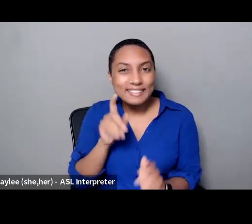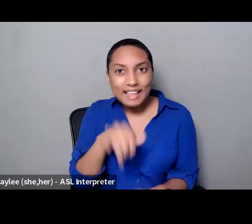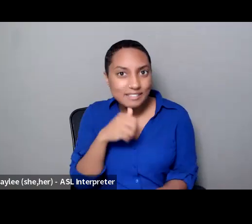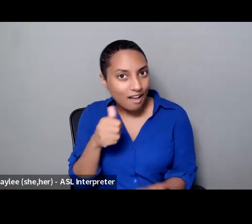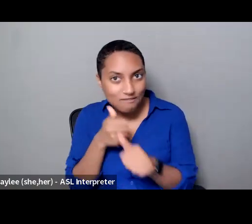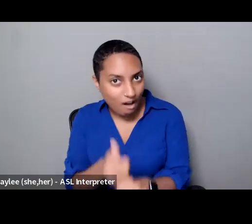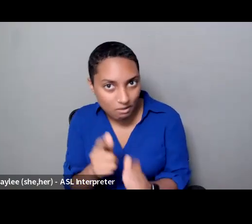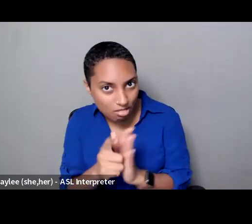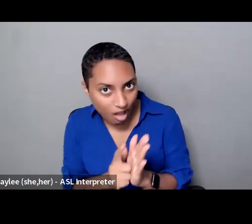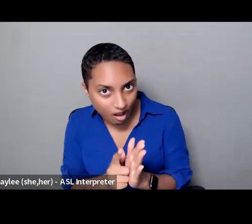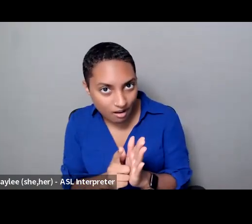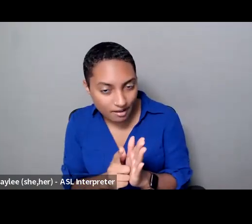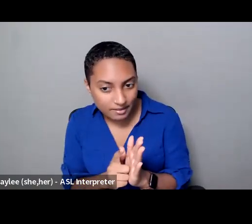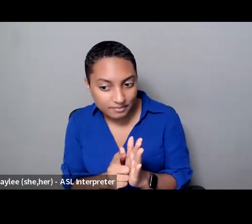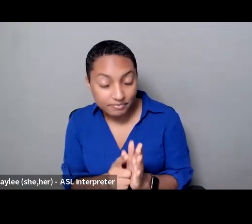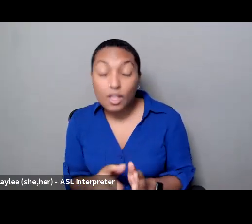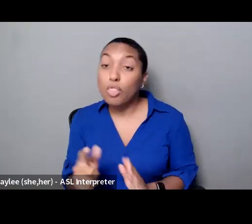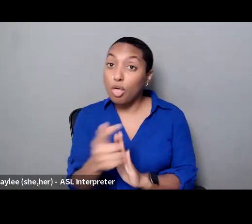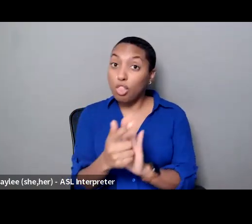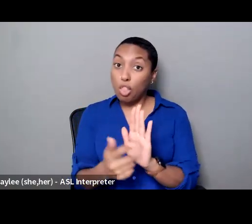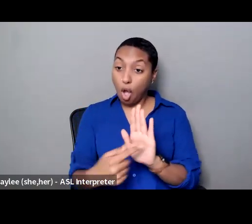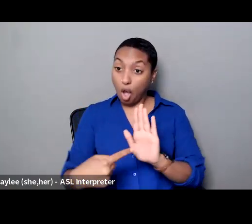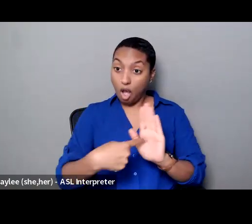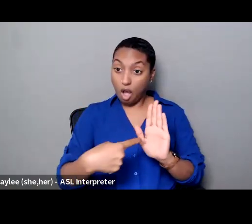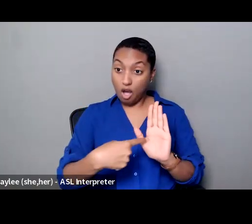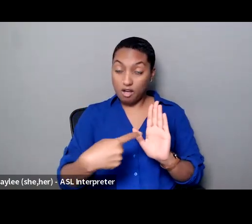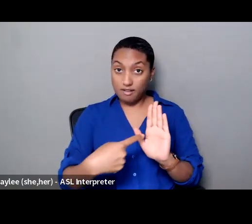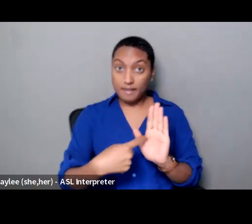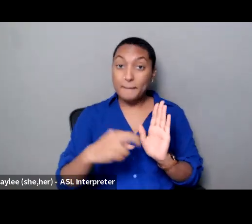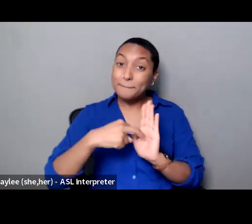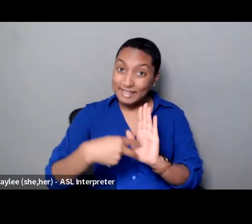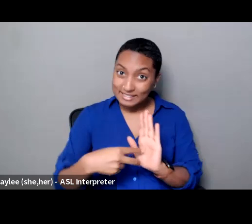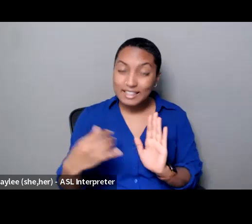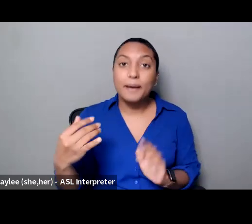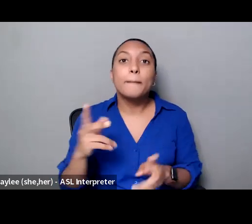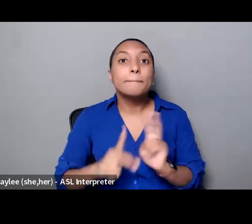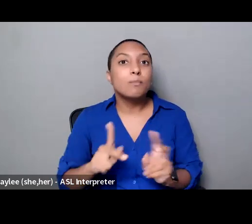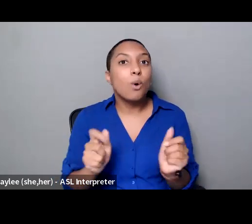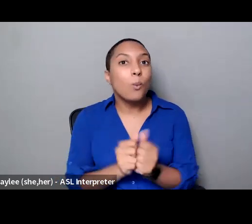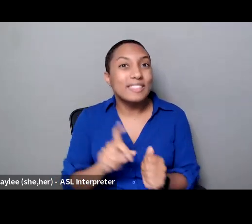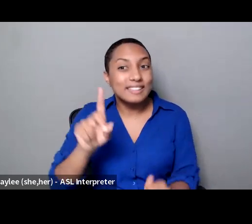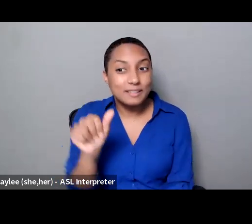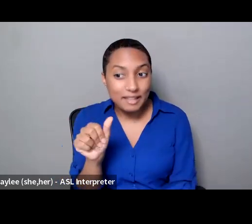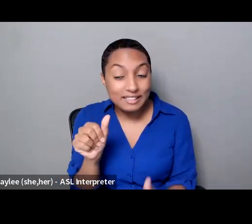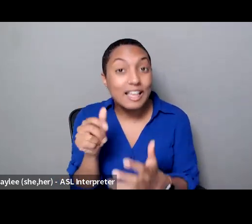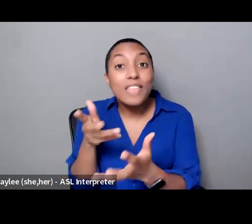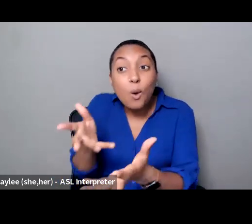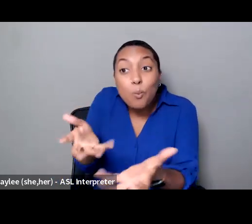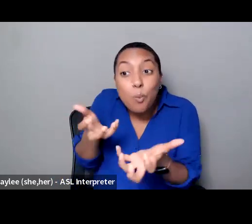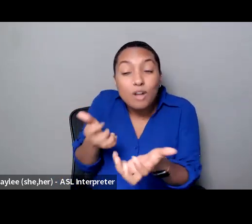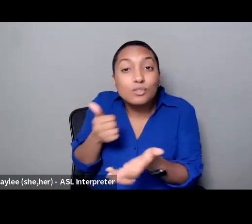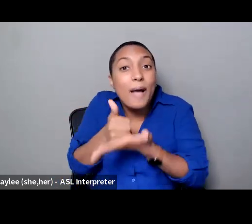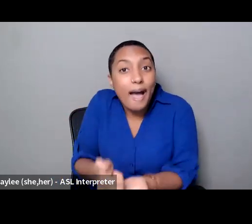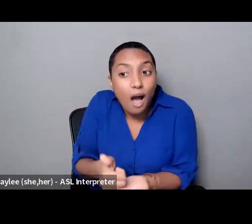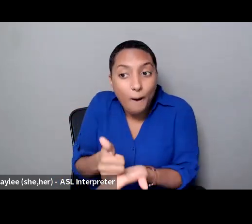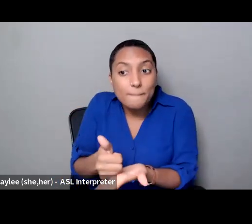Because what's intended in the law is that people with disabilities who want to help control this center, who want to help drive